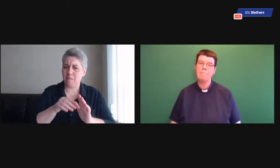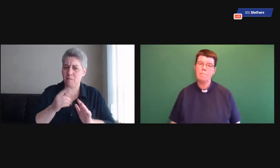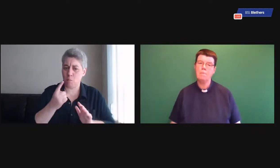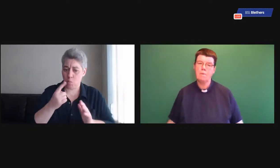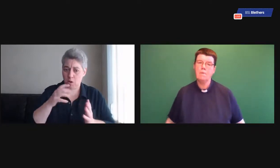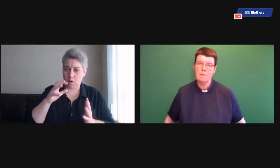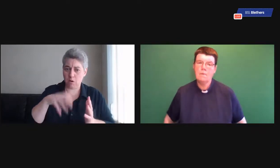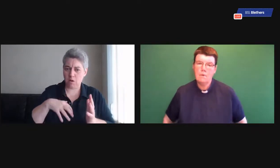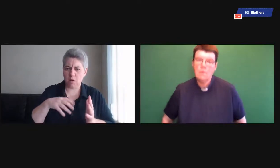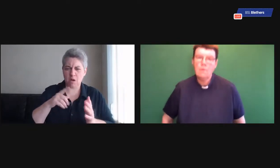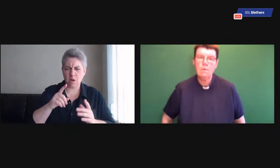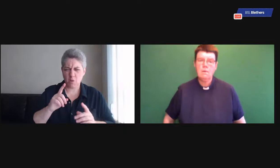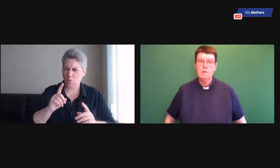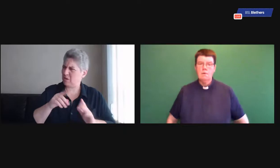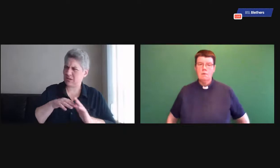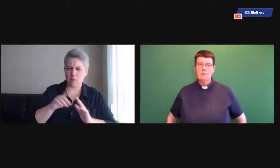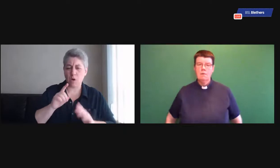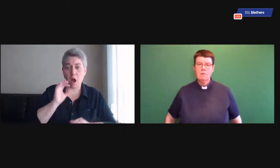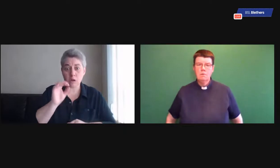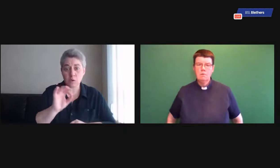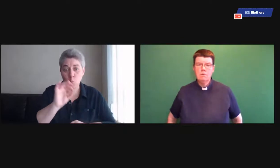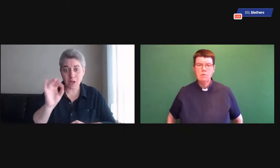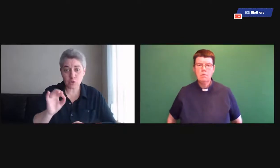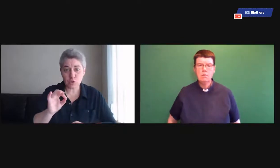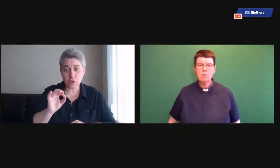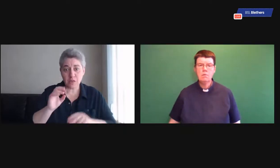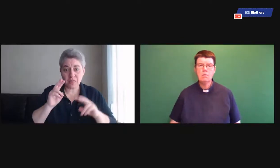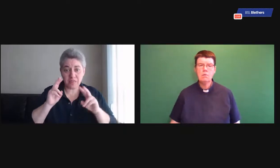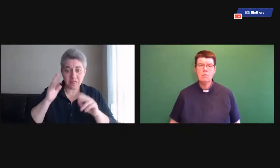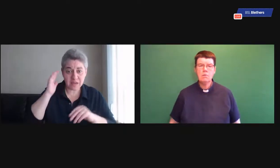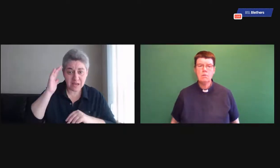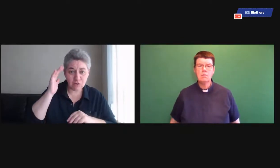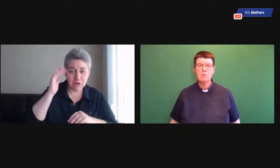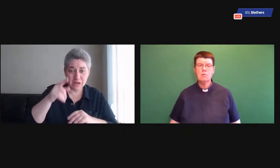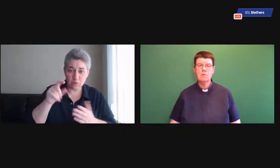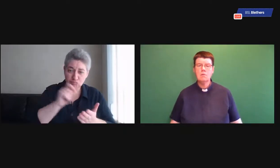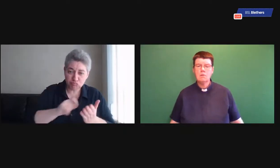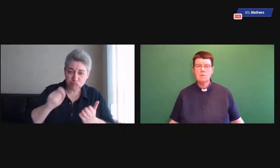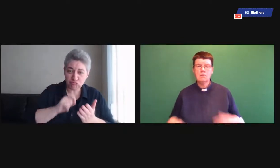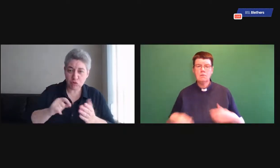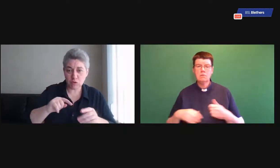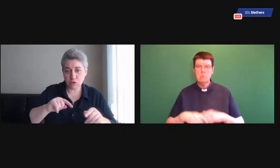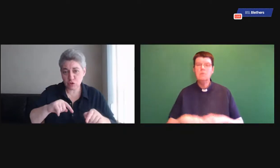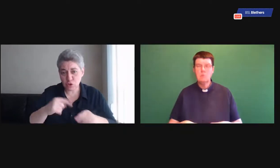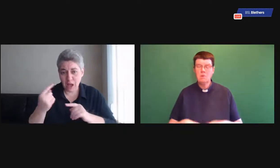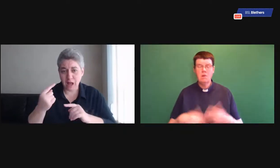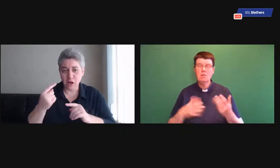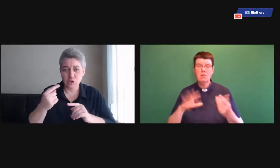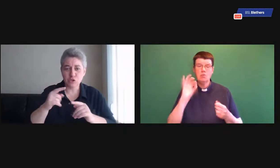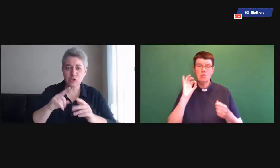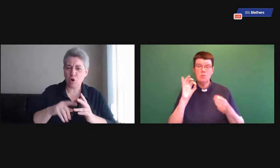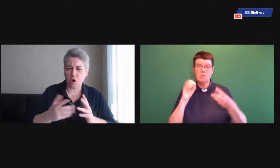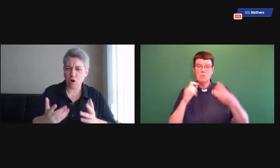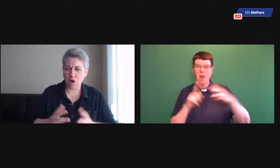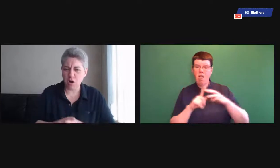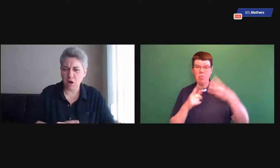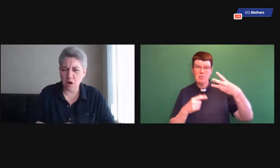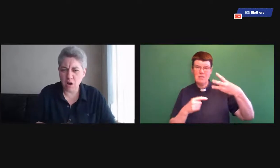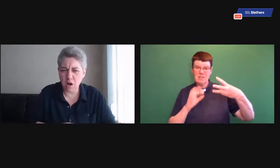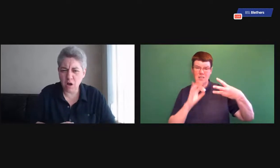use the English to help me remember where I was at. So what's the questions like? Do they ask you